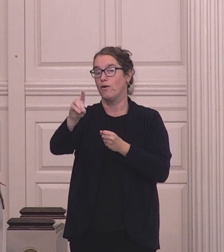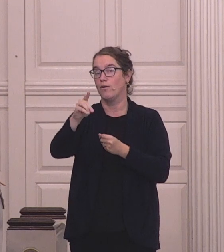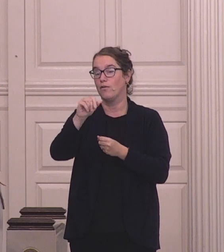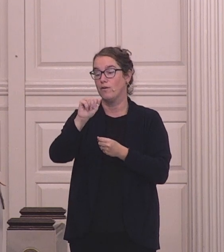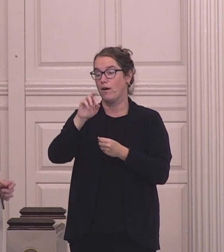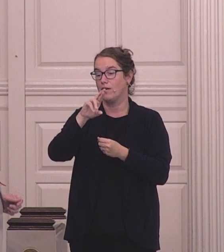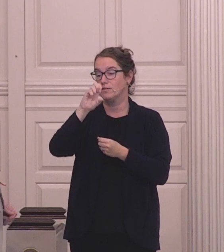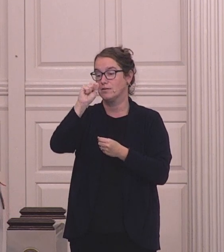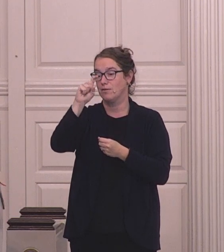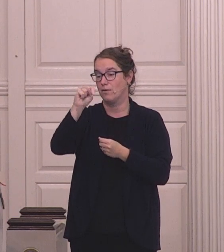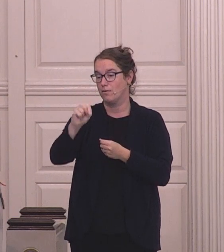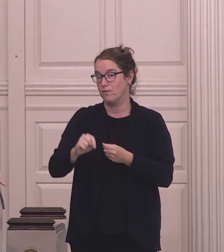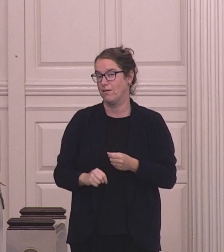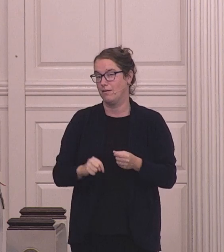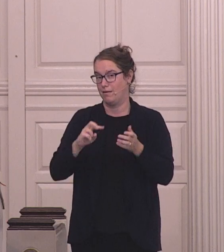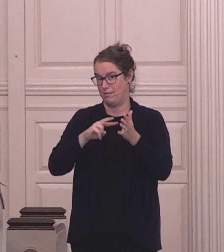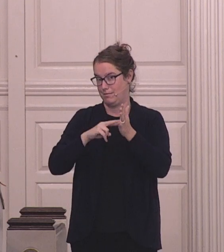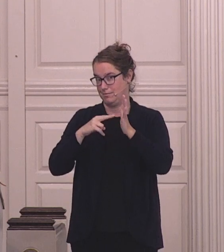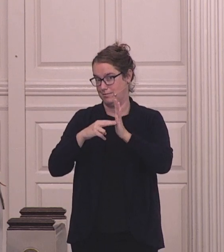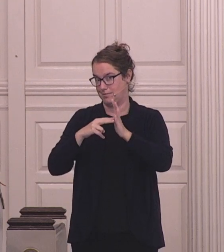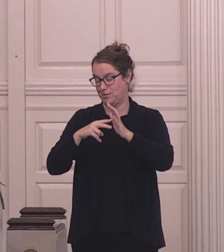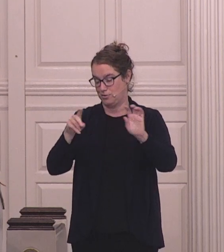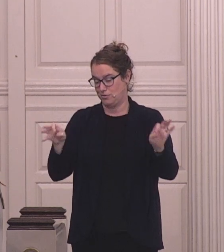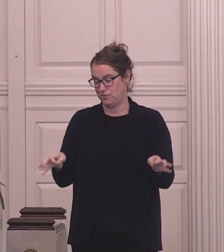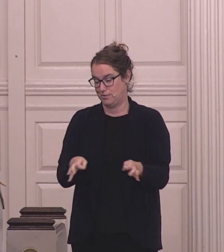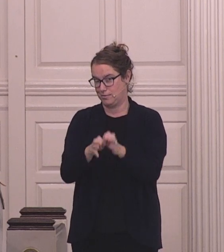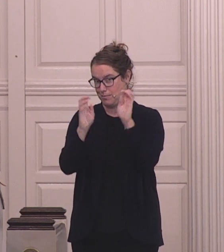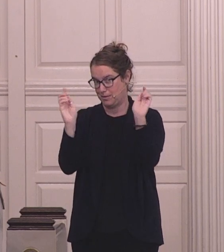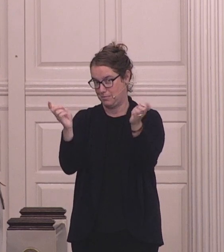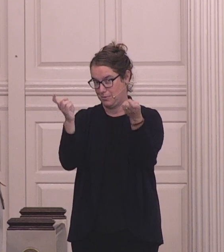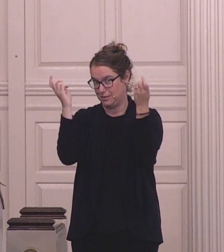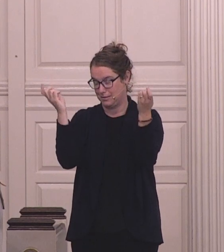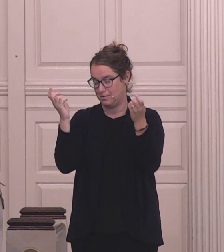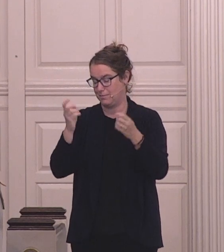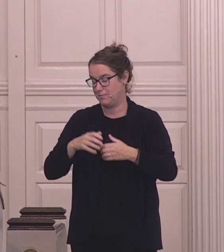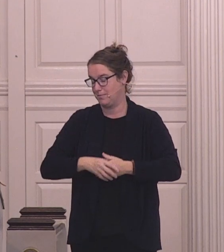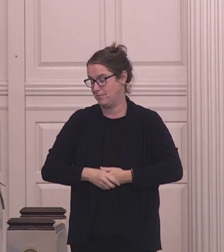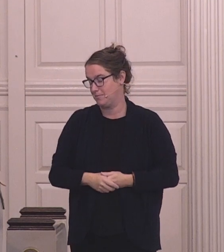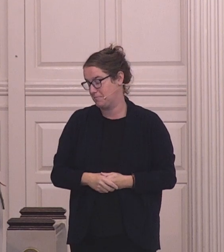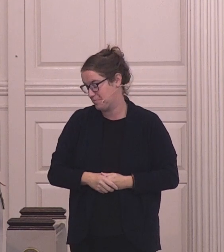Arsenault, for whom this Mass is being celebrated.